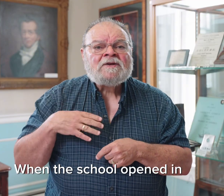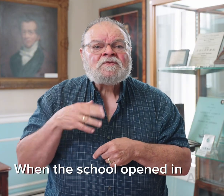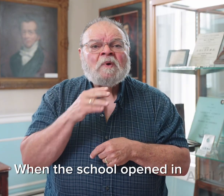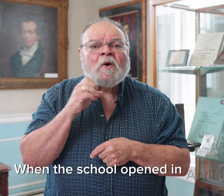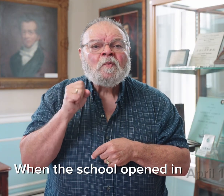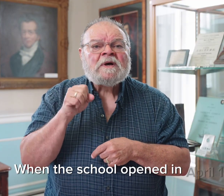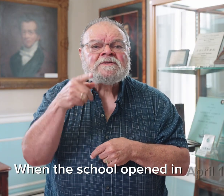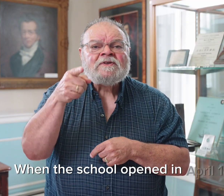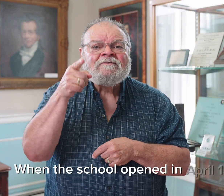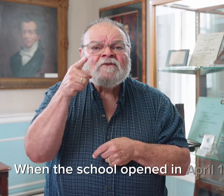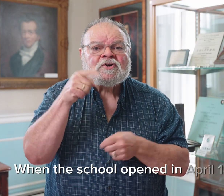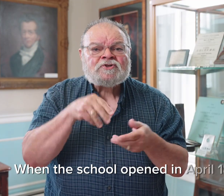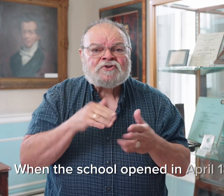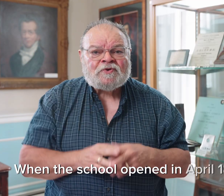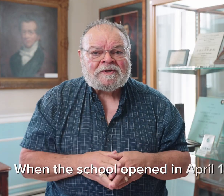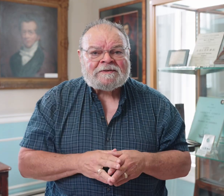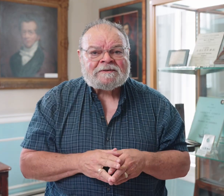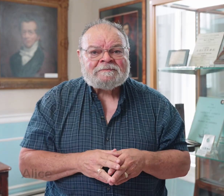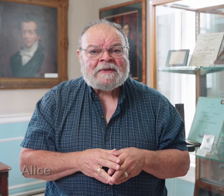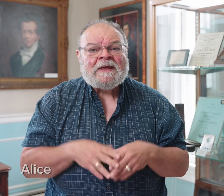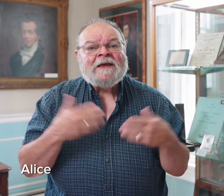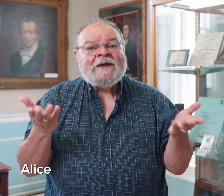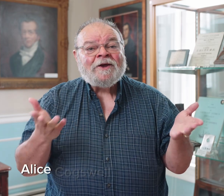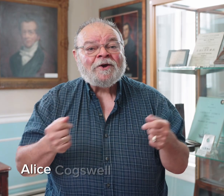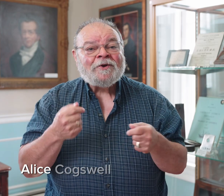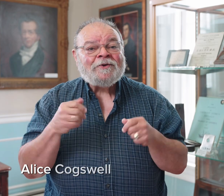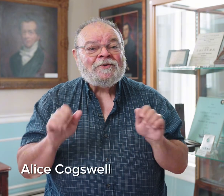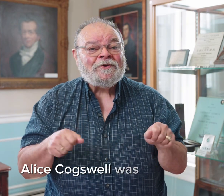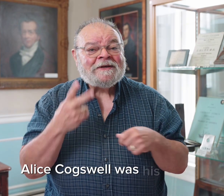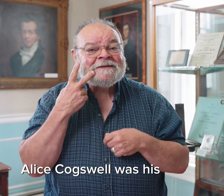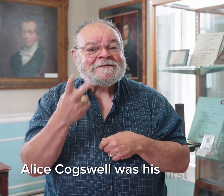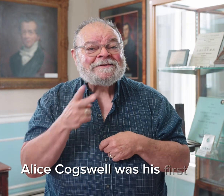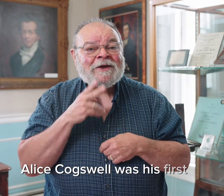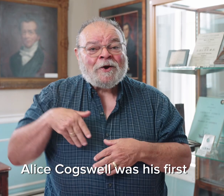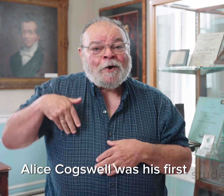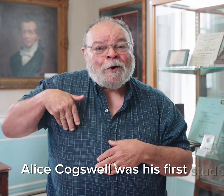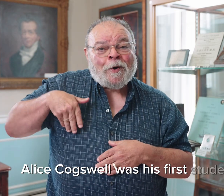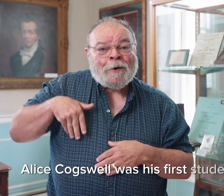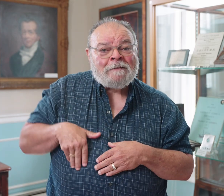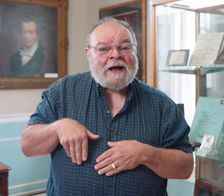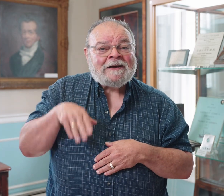April 1817, Alice Cogswell was his first student.